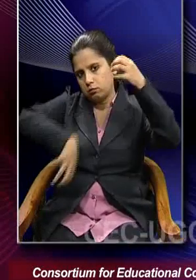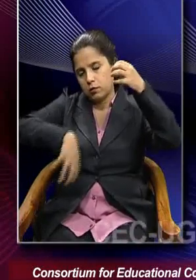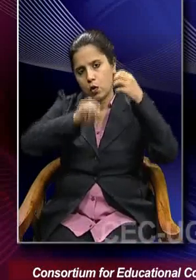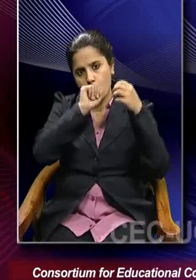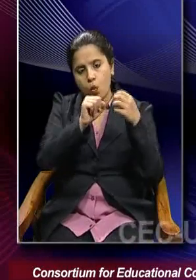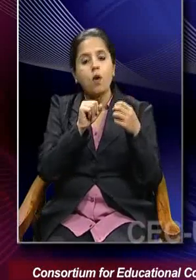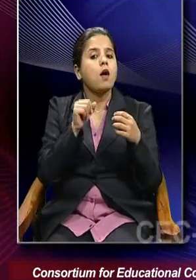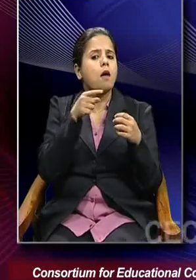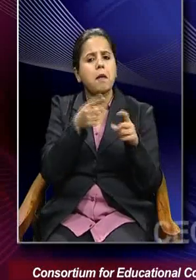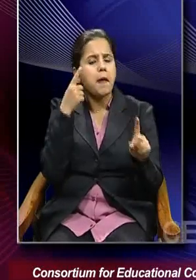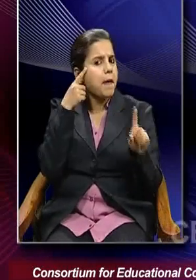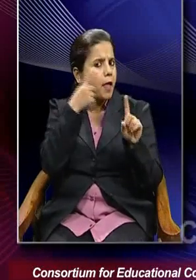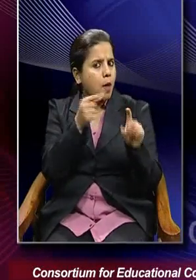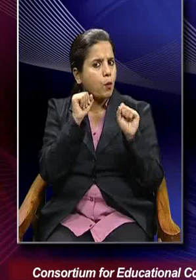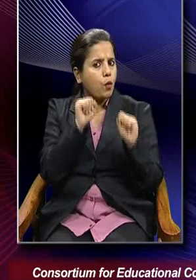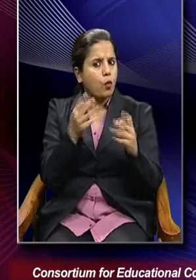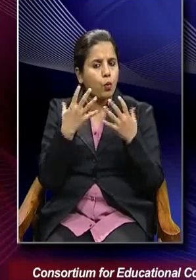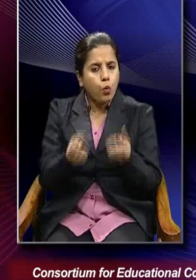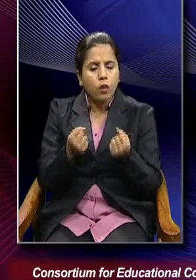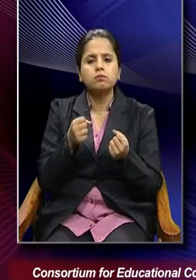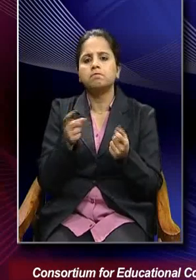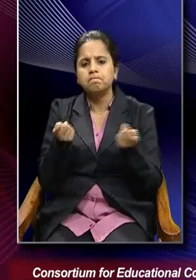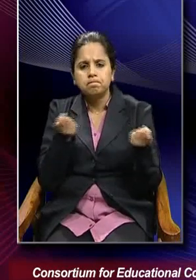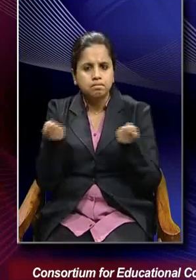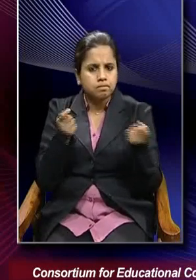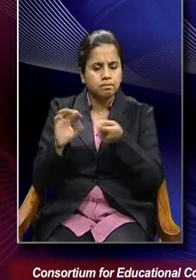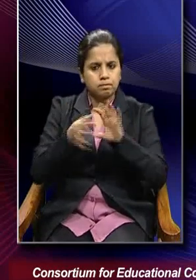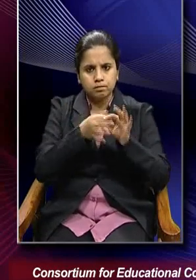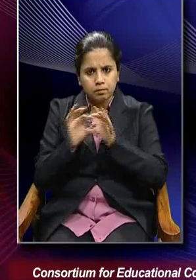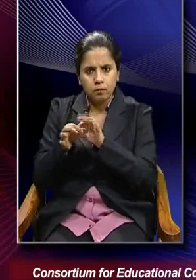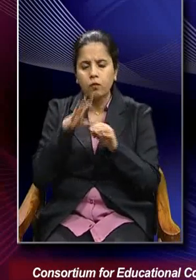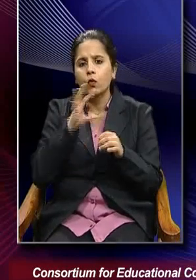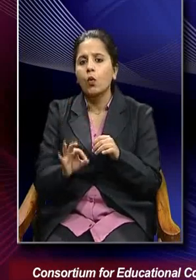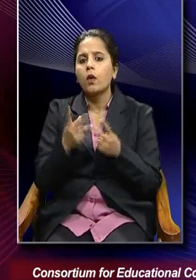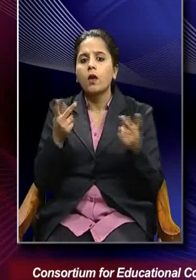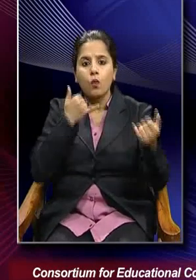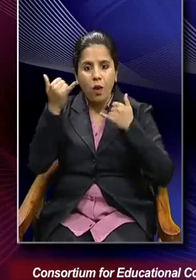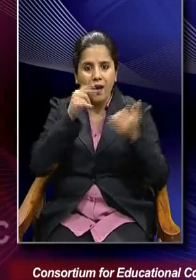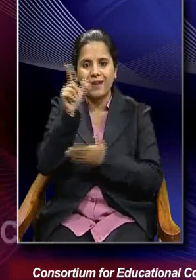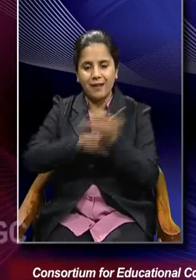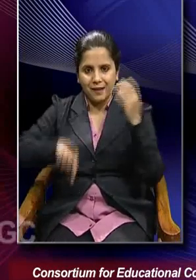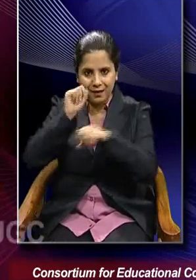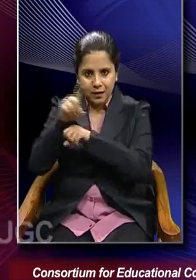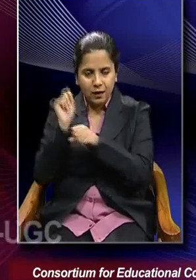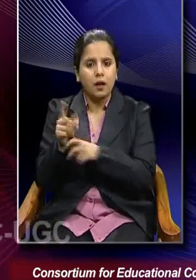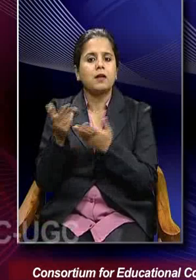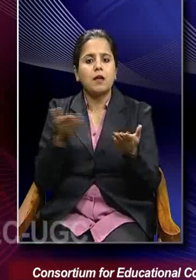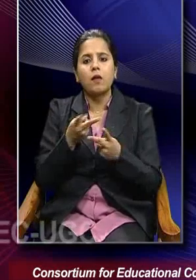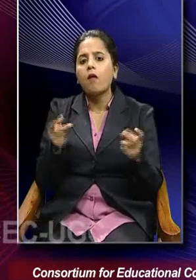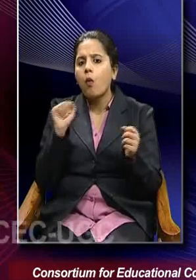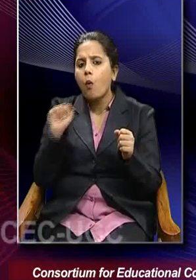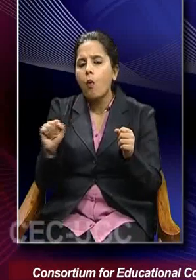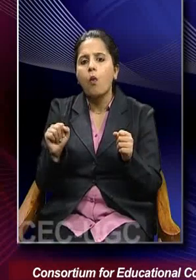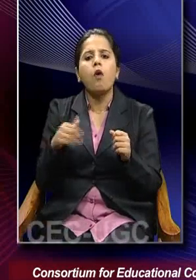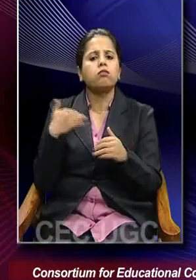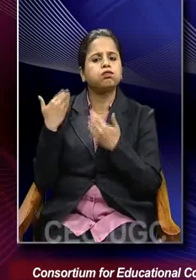whose main purpose is to coordinate telecommunication operations and services throughout